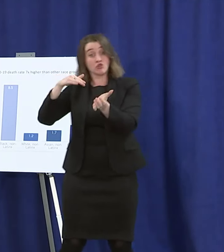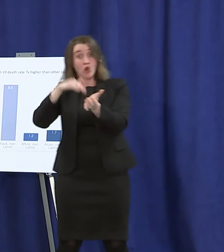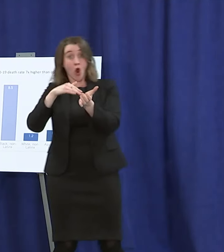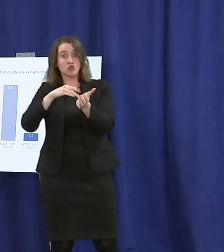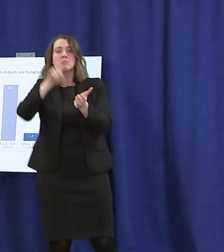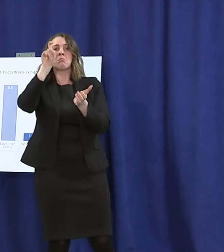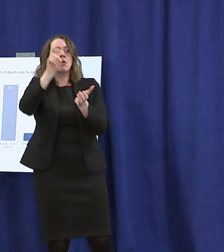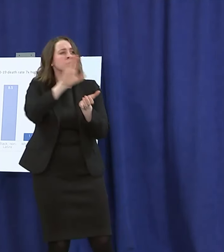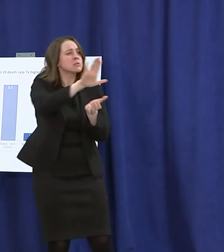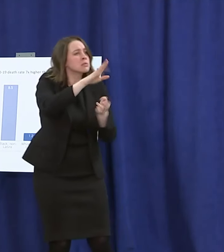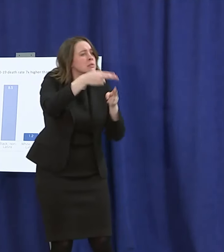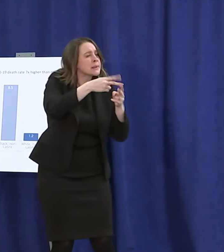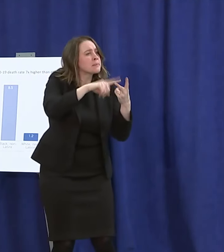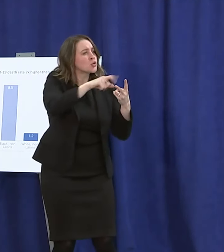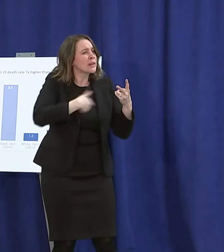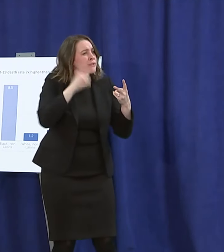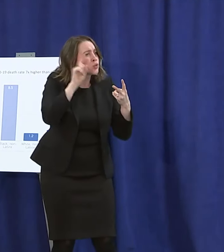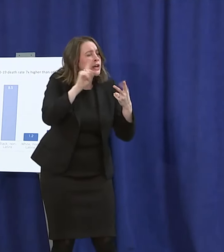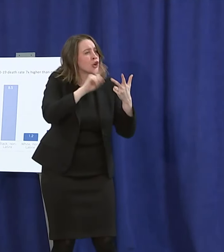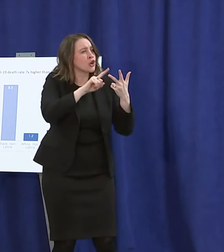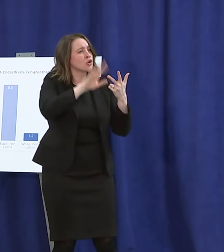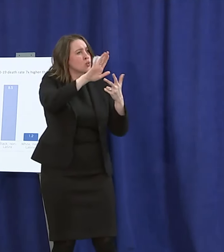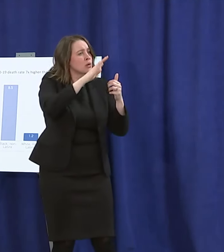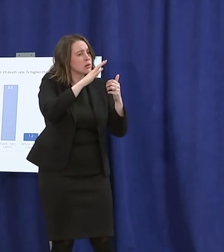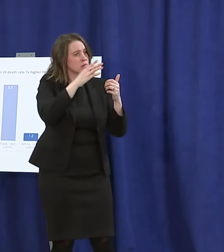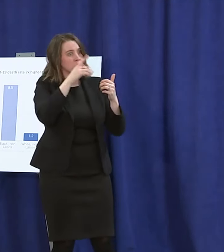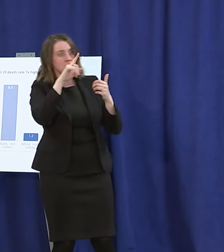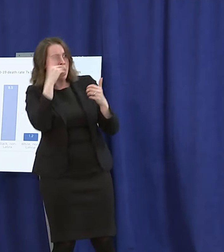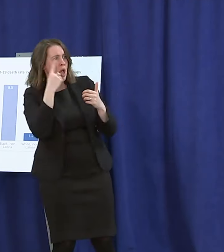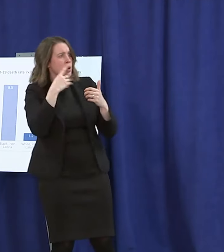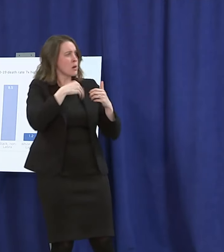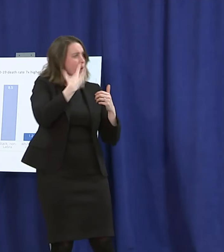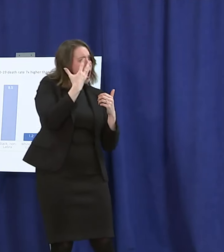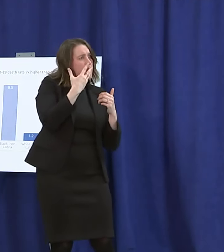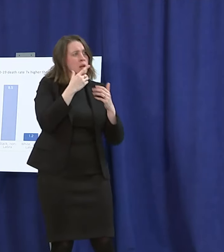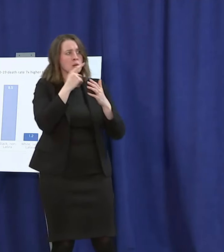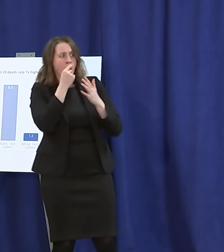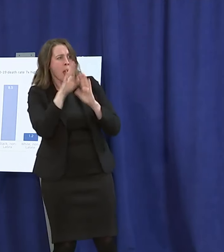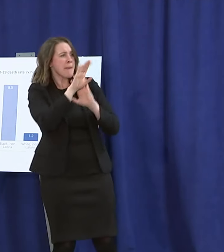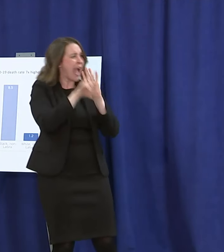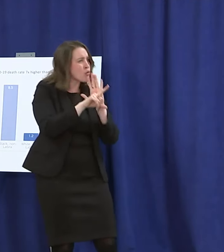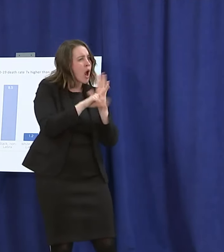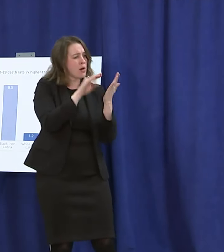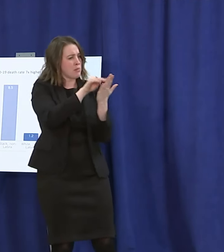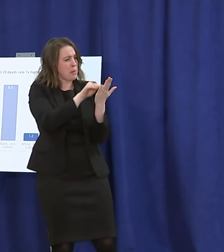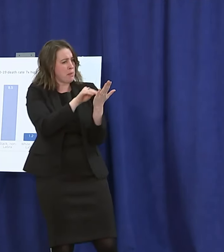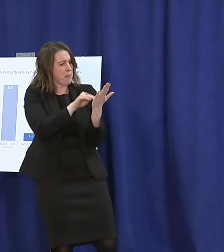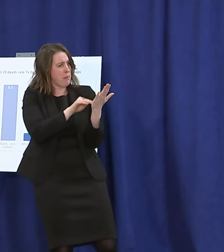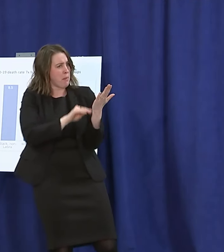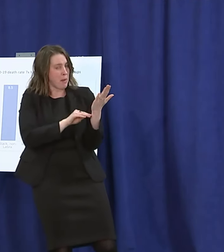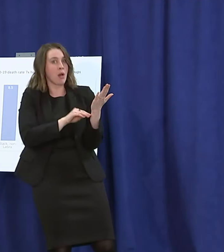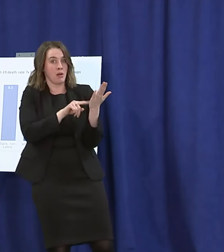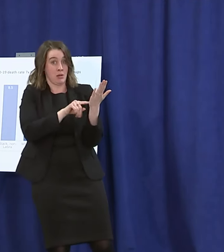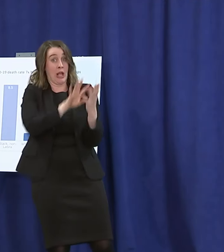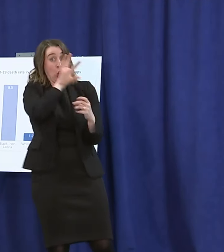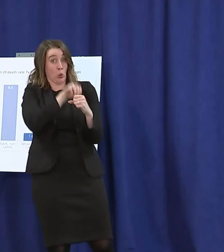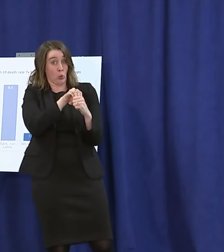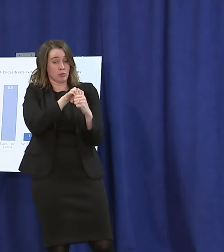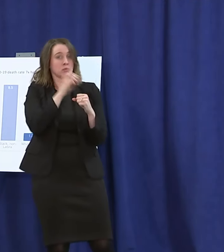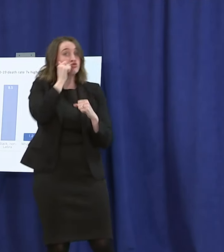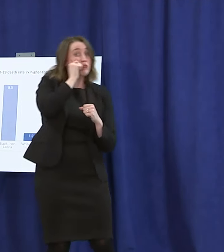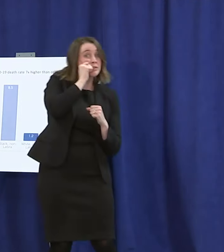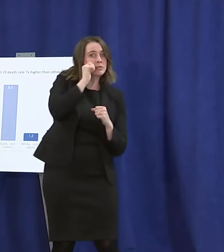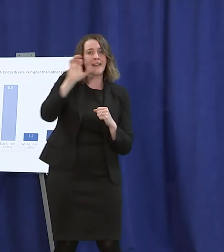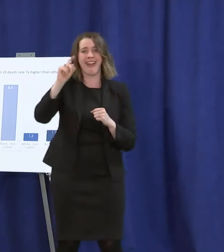give Chicago's Department of Public Health a complete suite of demographic information, including race and